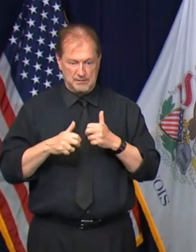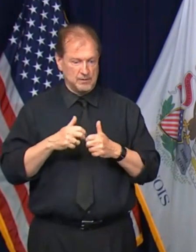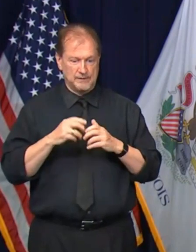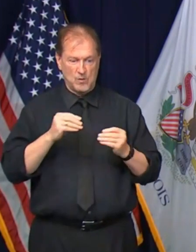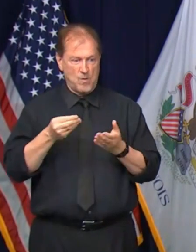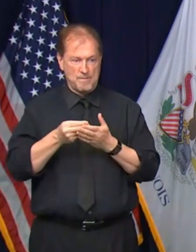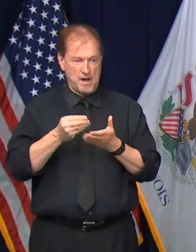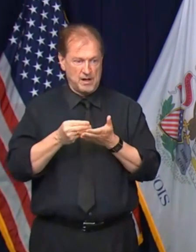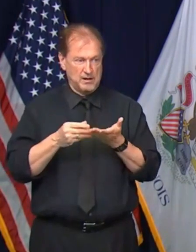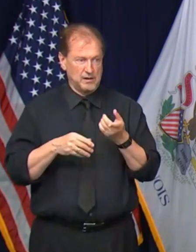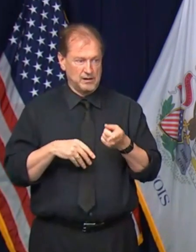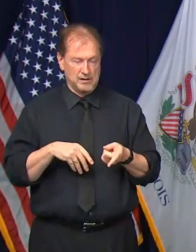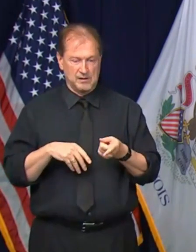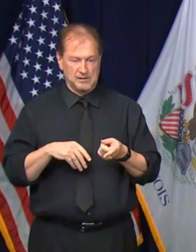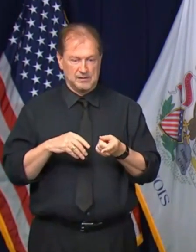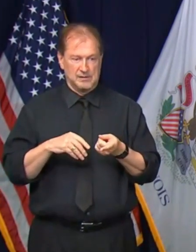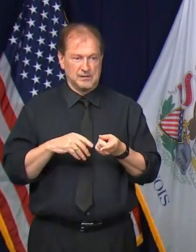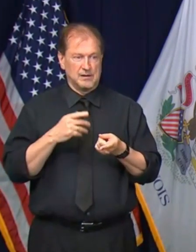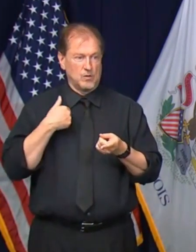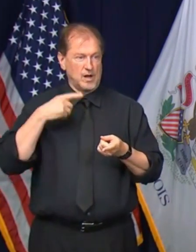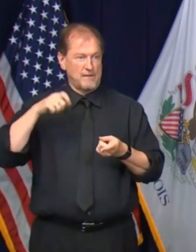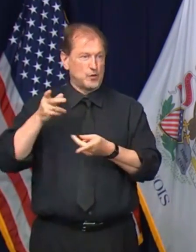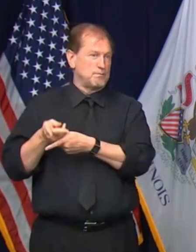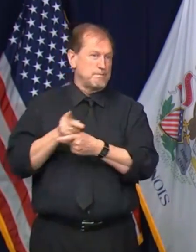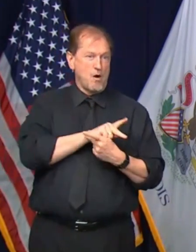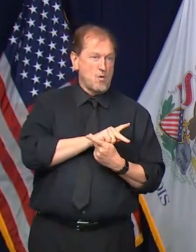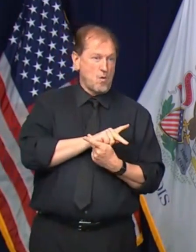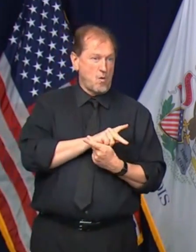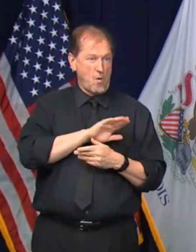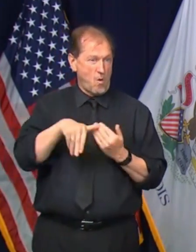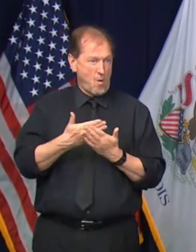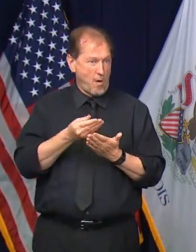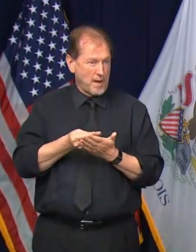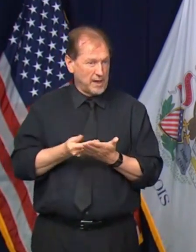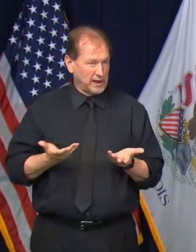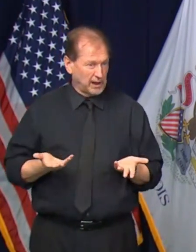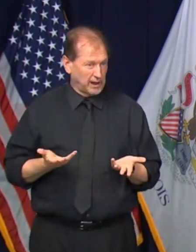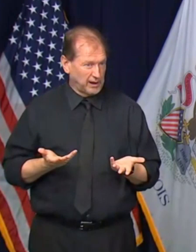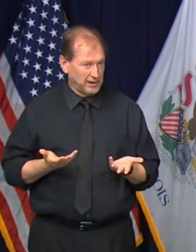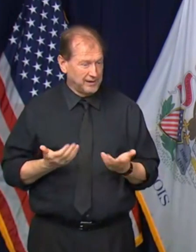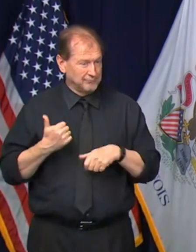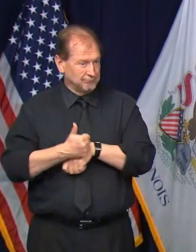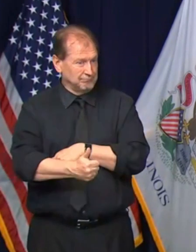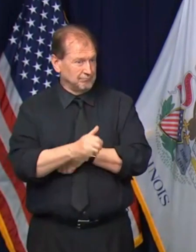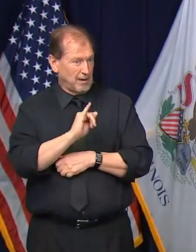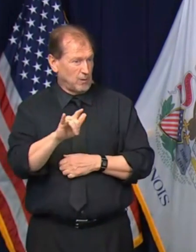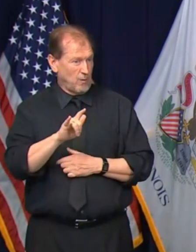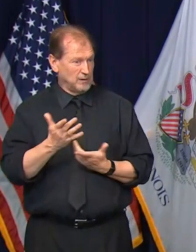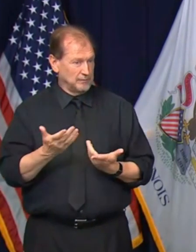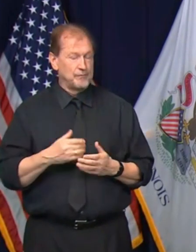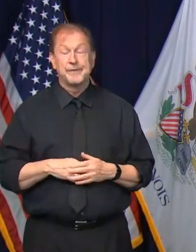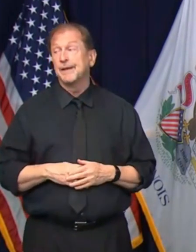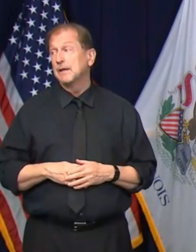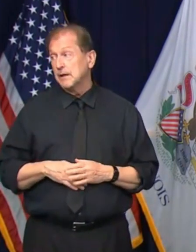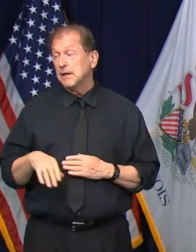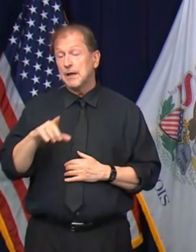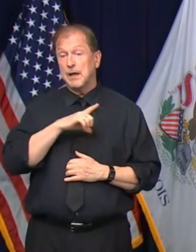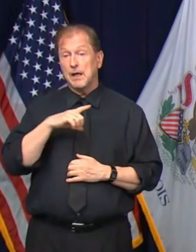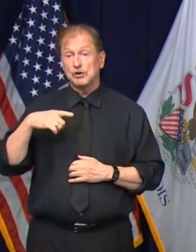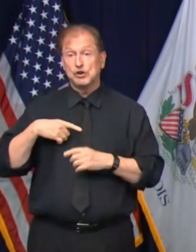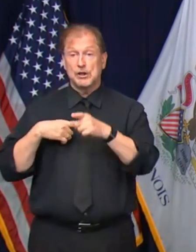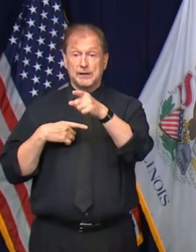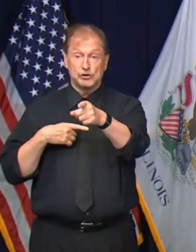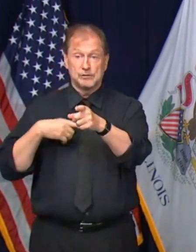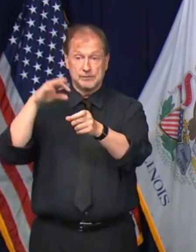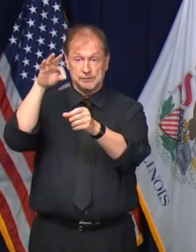fund and resulted in higher borrowing costs? Well, what I can tell you is that it was the decision of the legislature